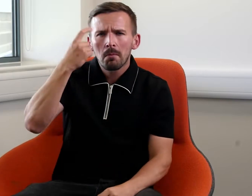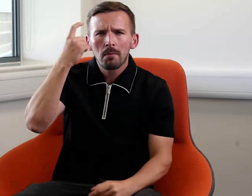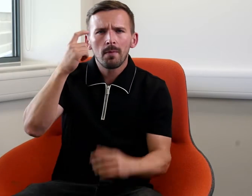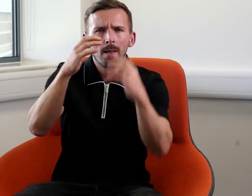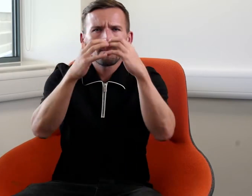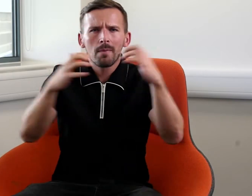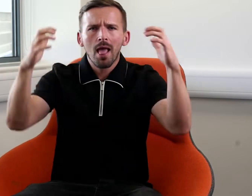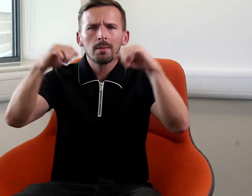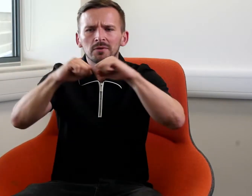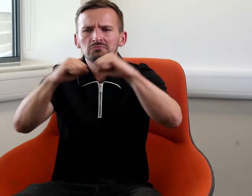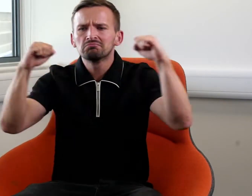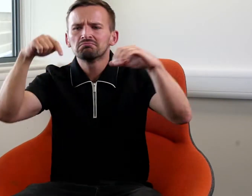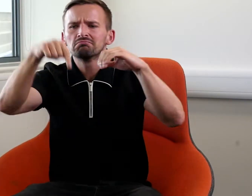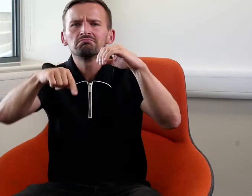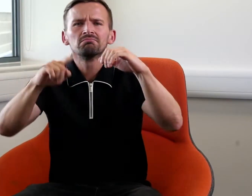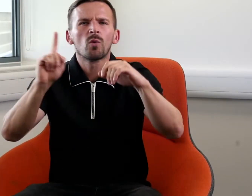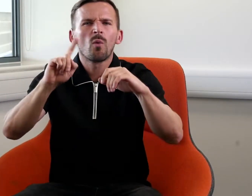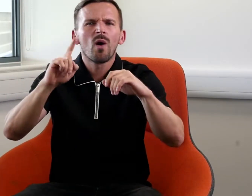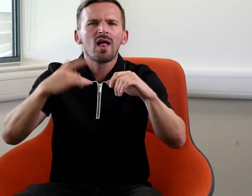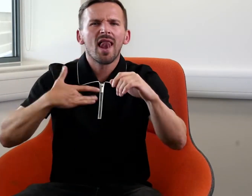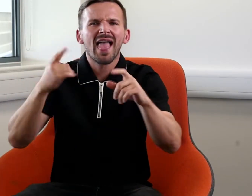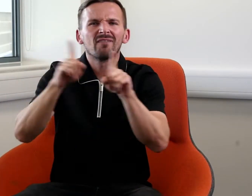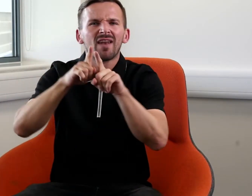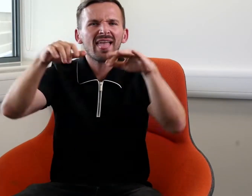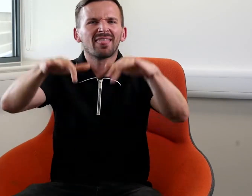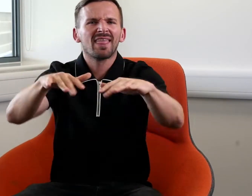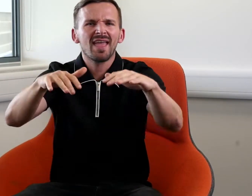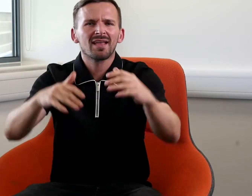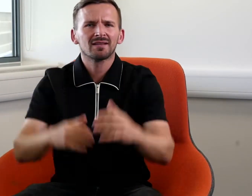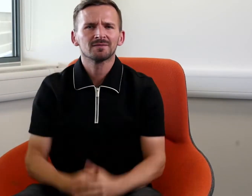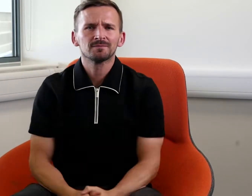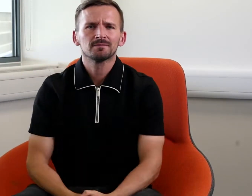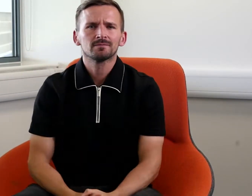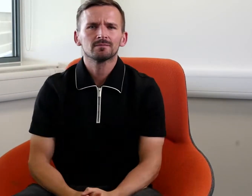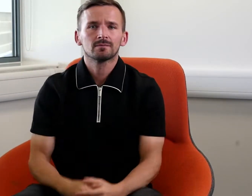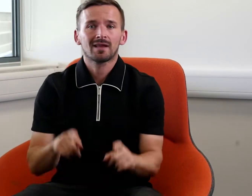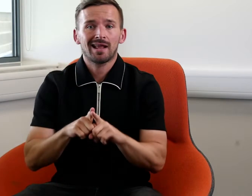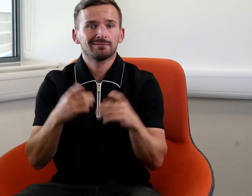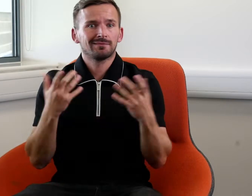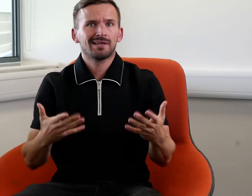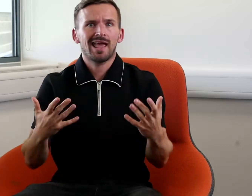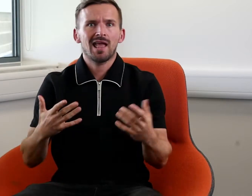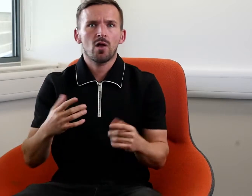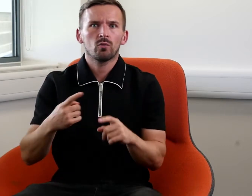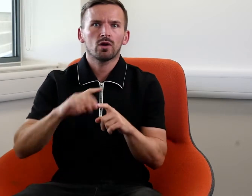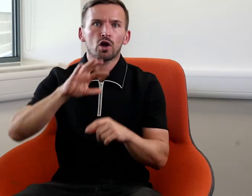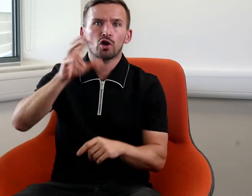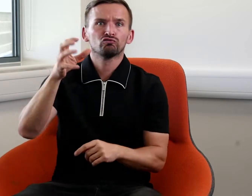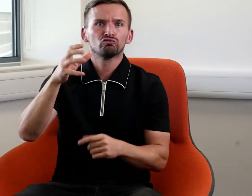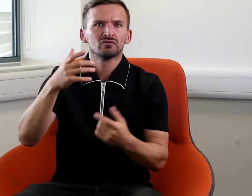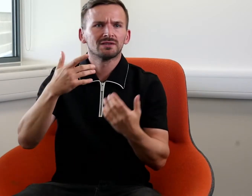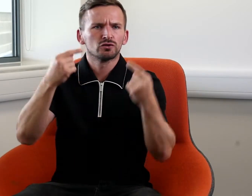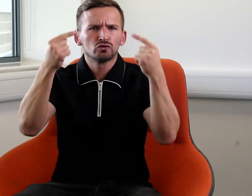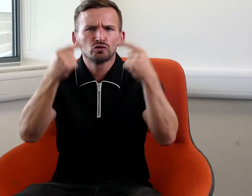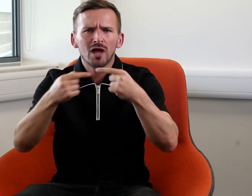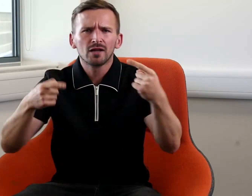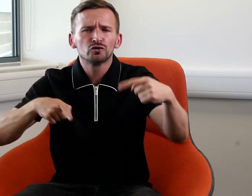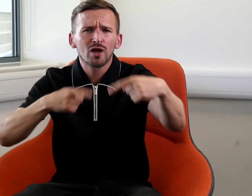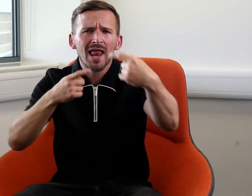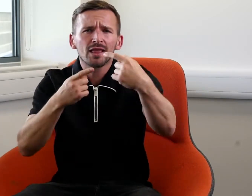politics, think about Parliament, what's going on there, and just to find out more about the background of Parliament.